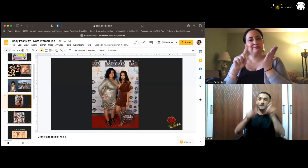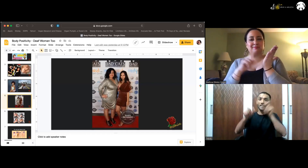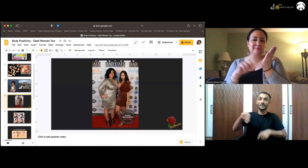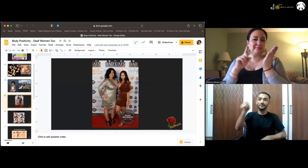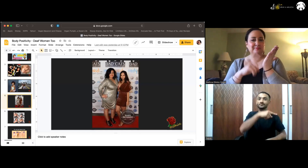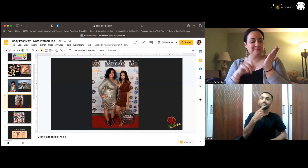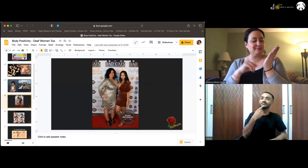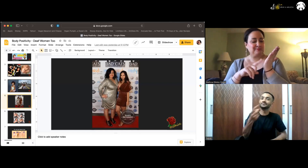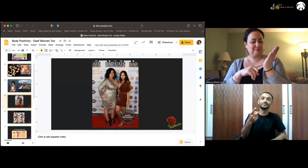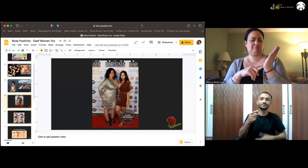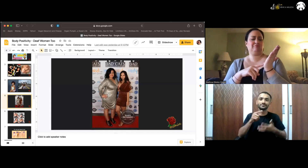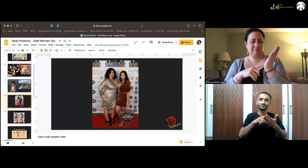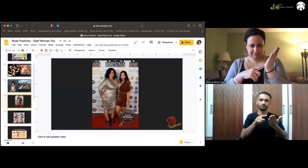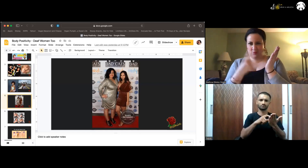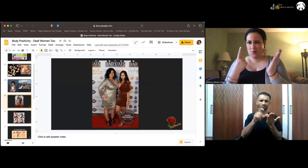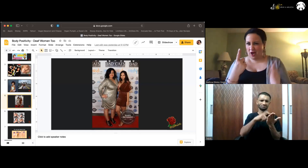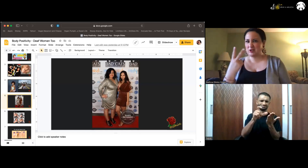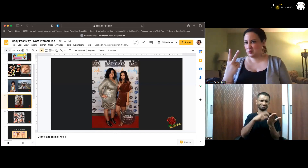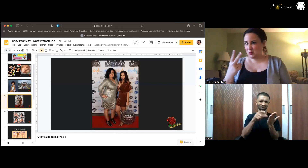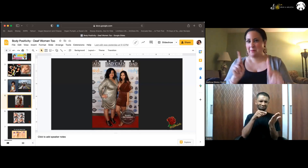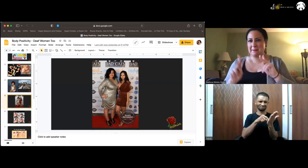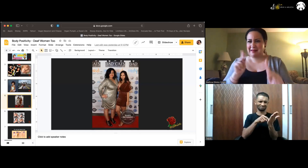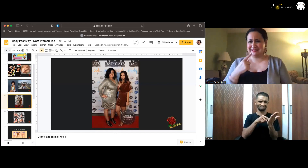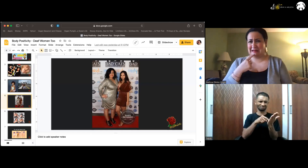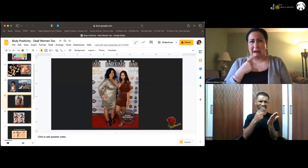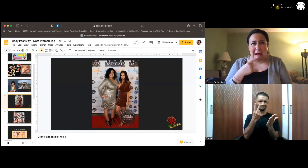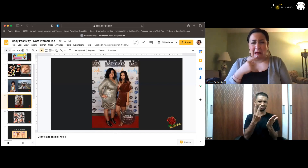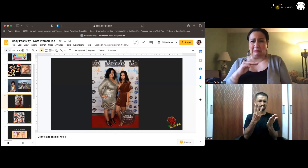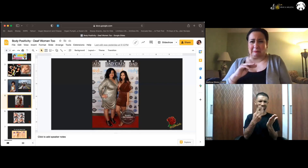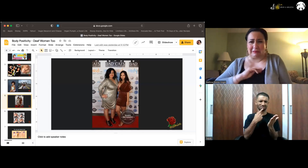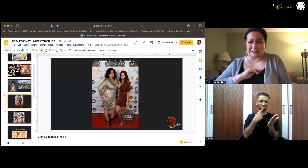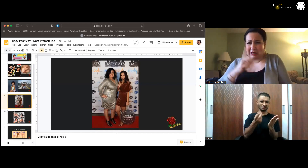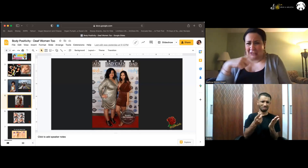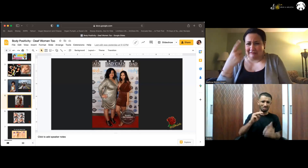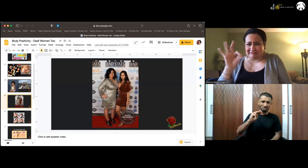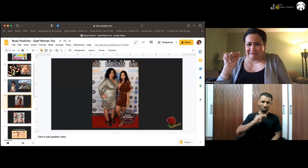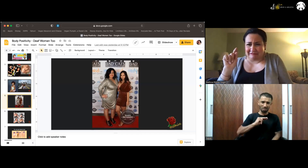in those interviews, I saw that those people were saying on the social media or something